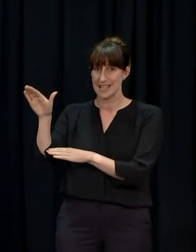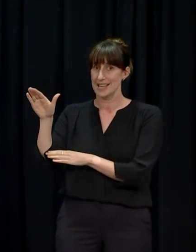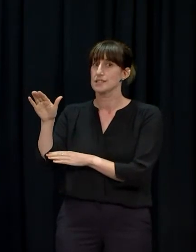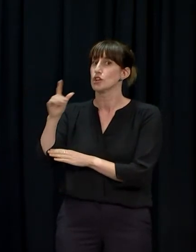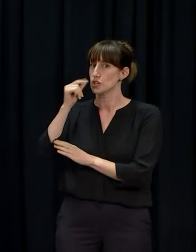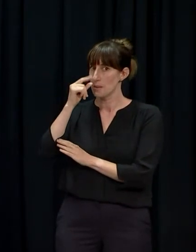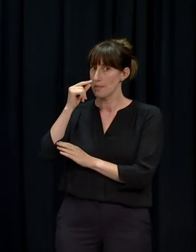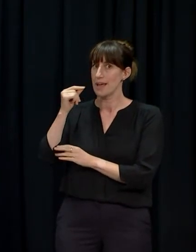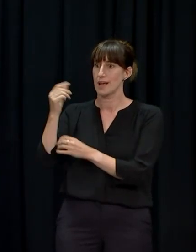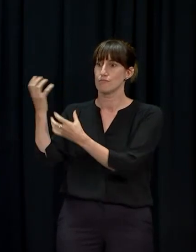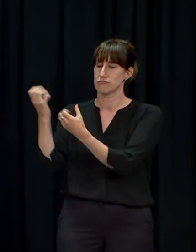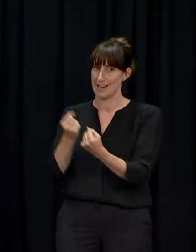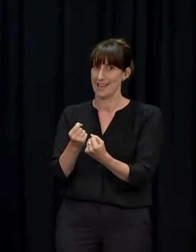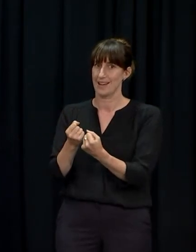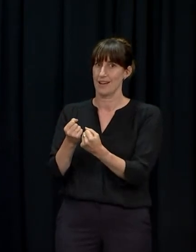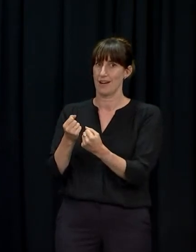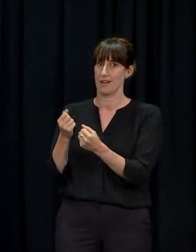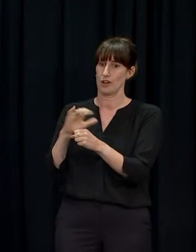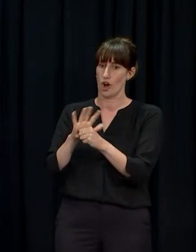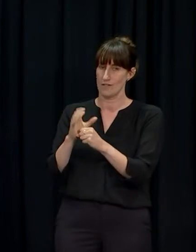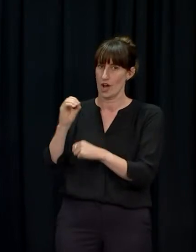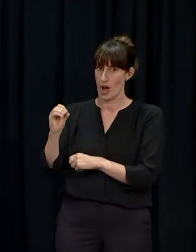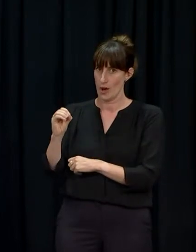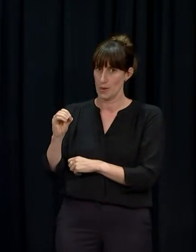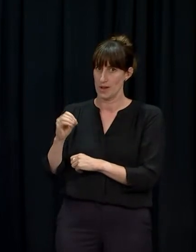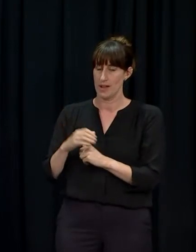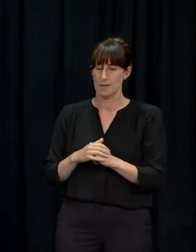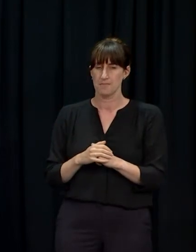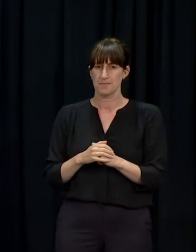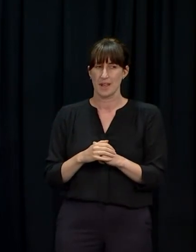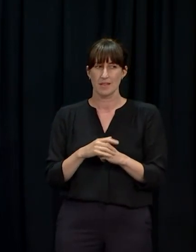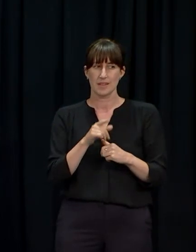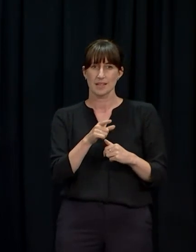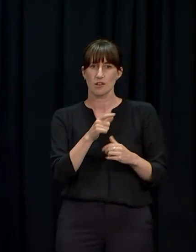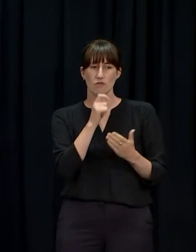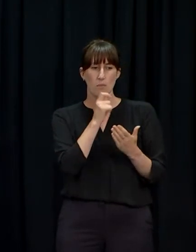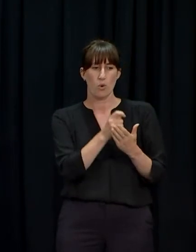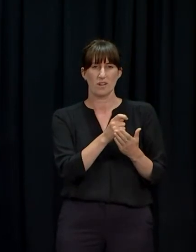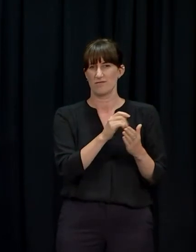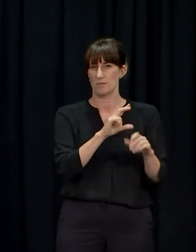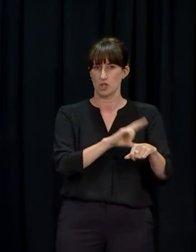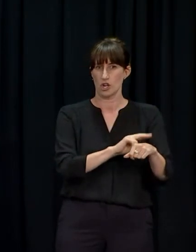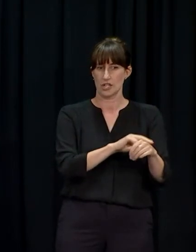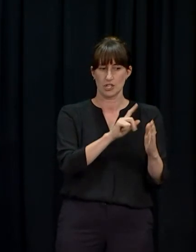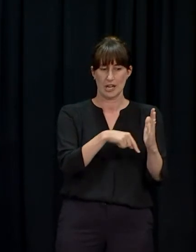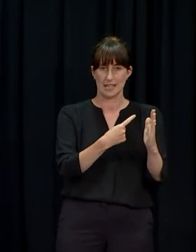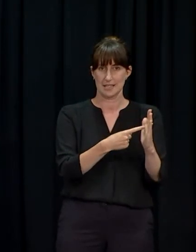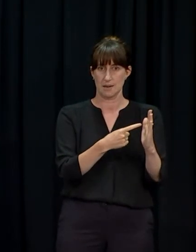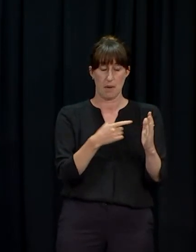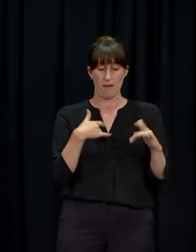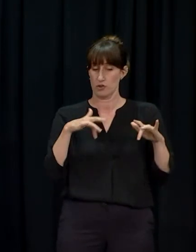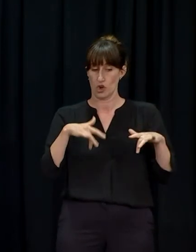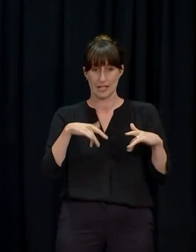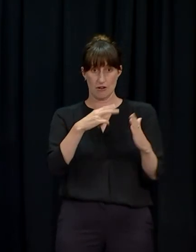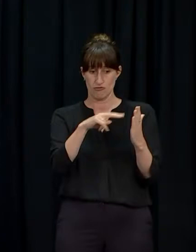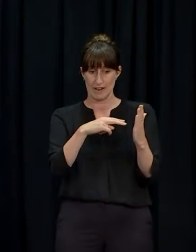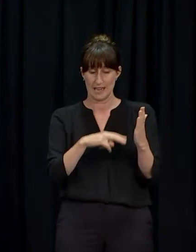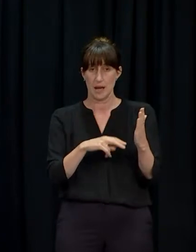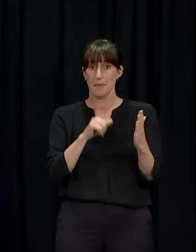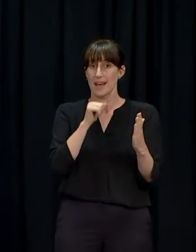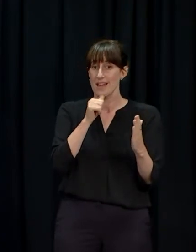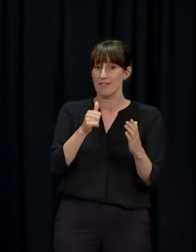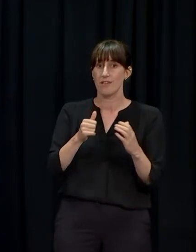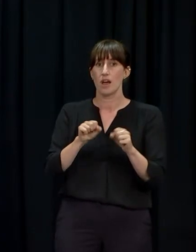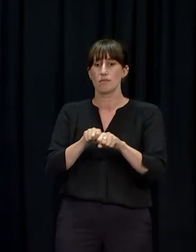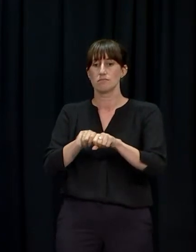seen Dr. Jackson's more recent modelling on that, but I imagine if you have a larger outbreak, as would anticipate with Omicron, that balance will